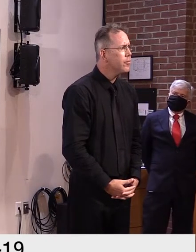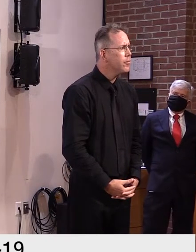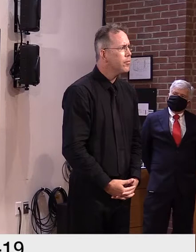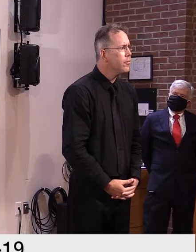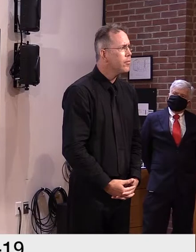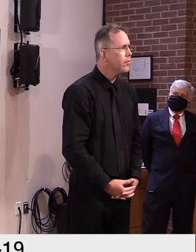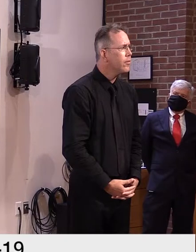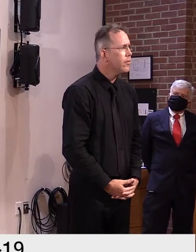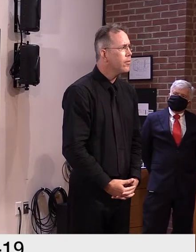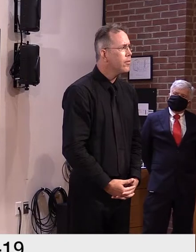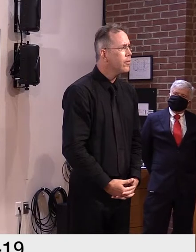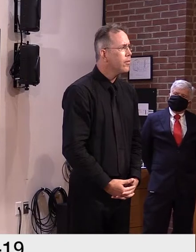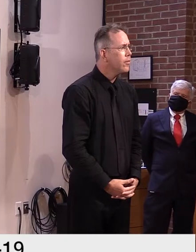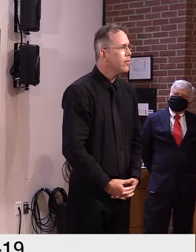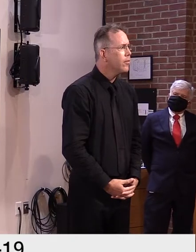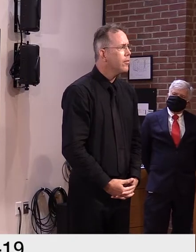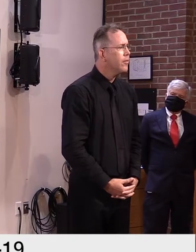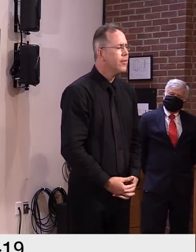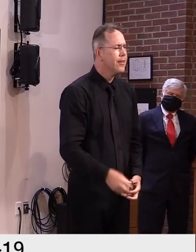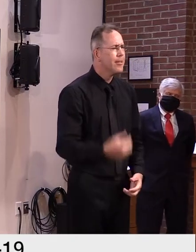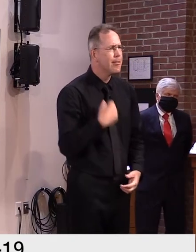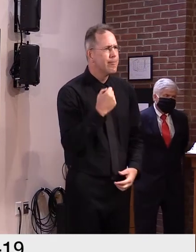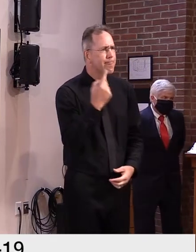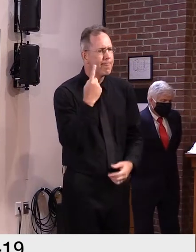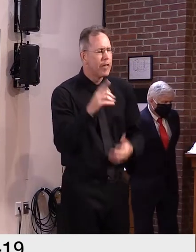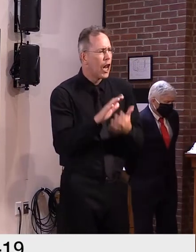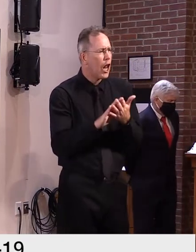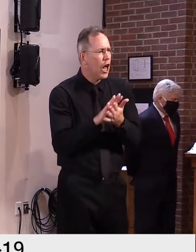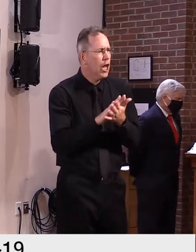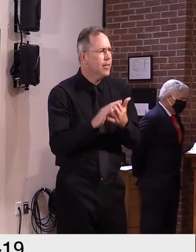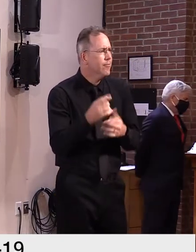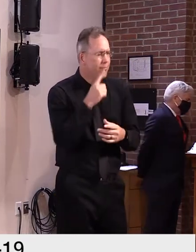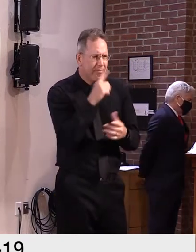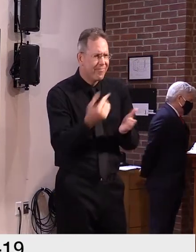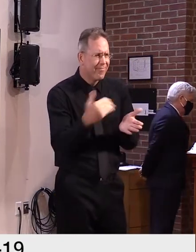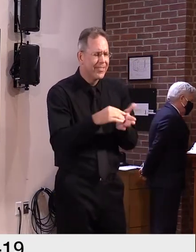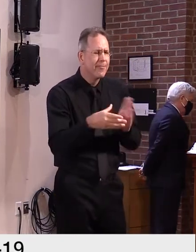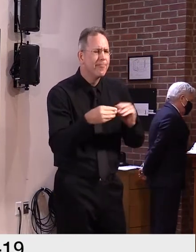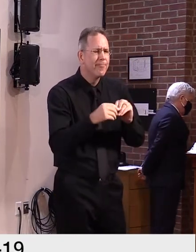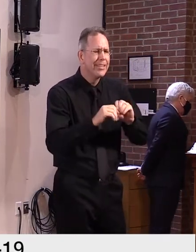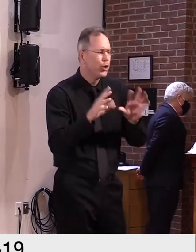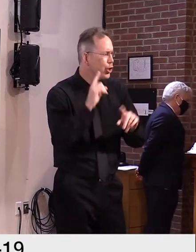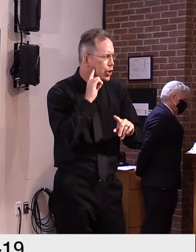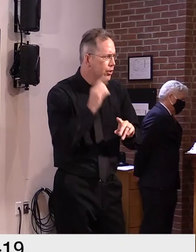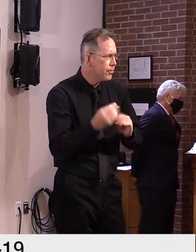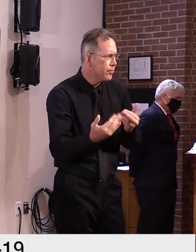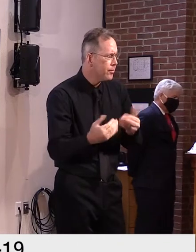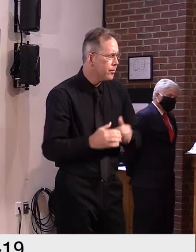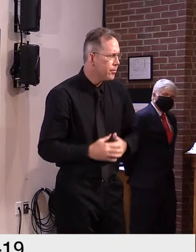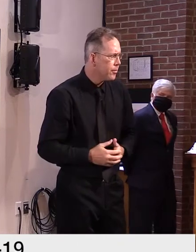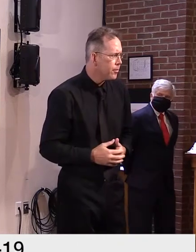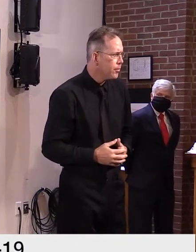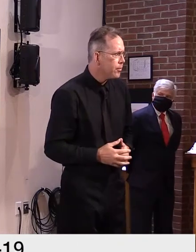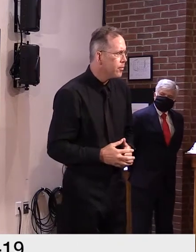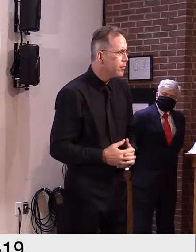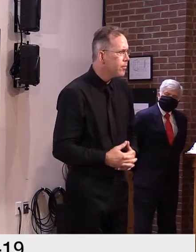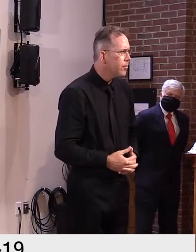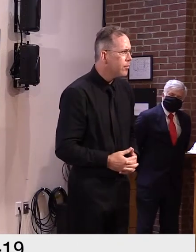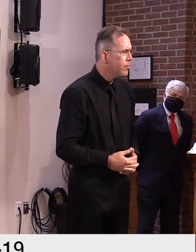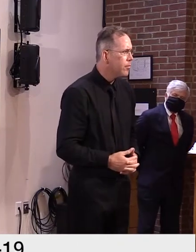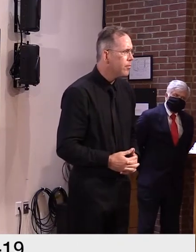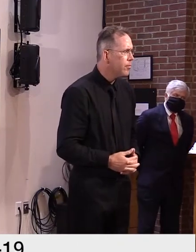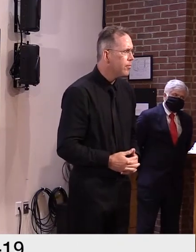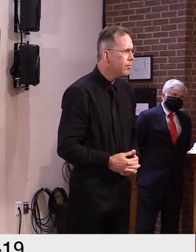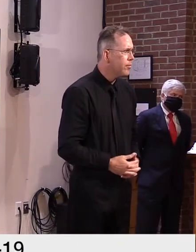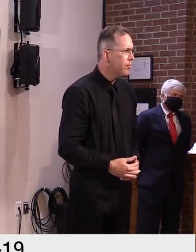Could you repeat that, Aaron? You're a little bit broken up. Oh, sorry. Can you hear me more clearly now? Yes. Thank